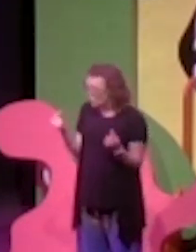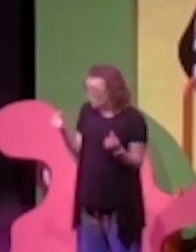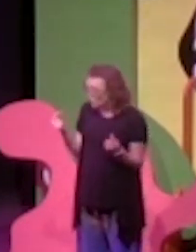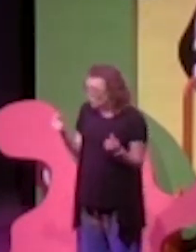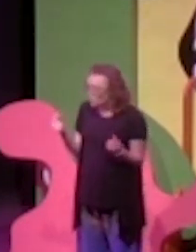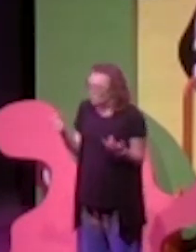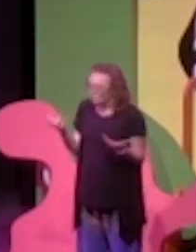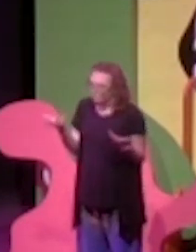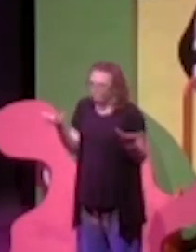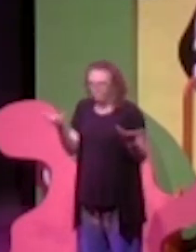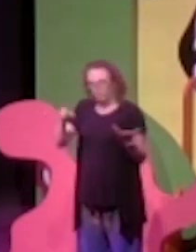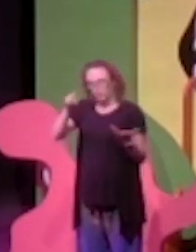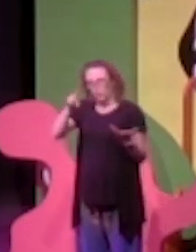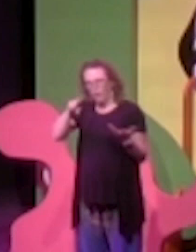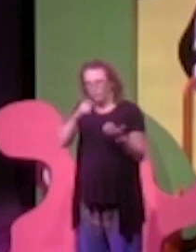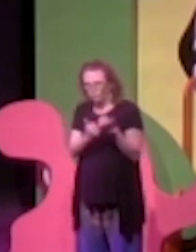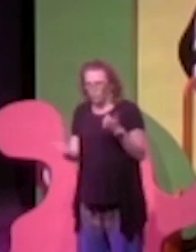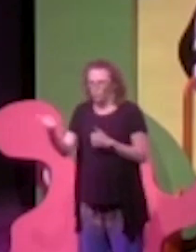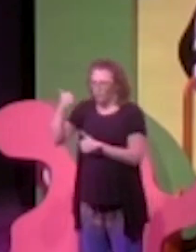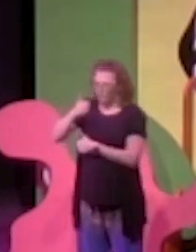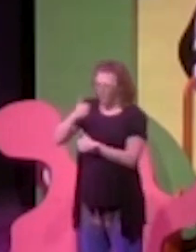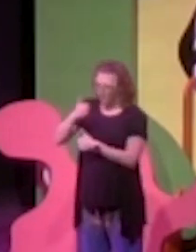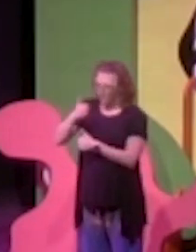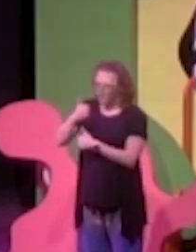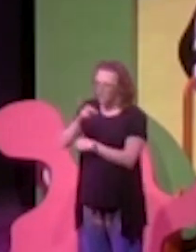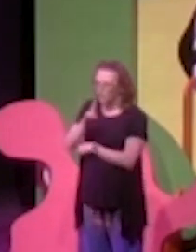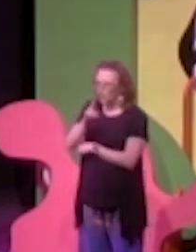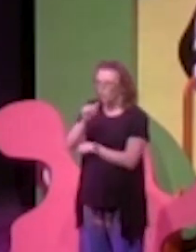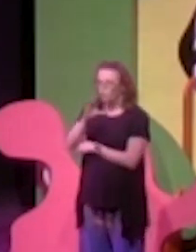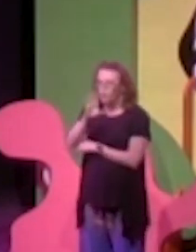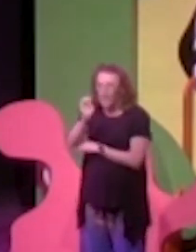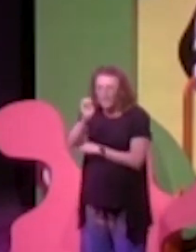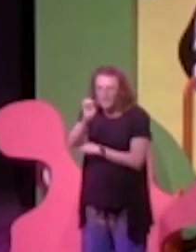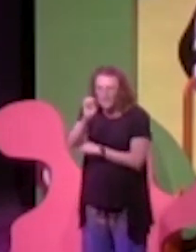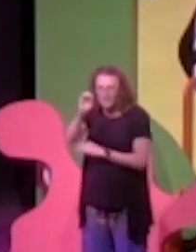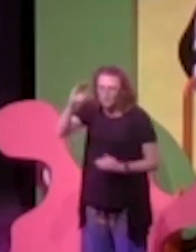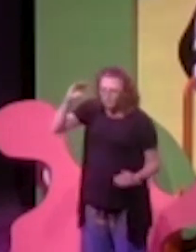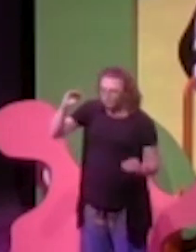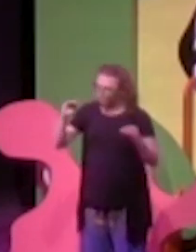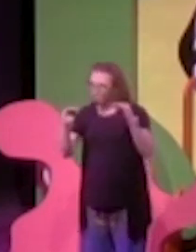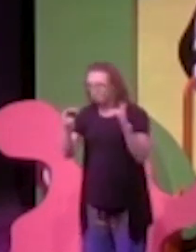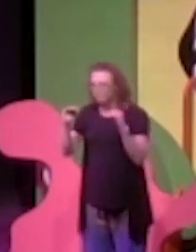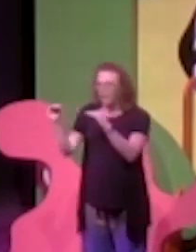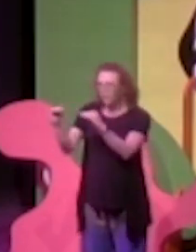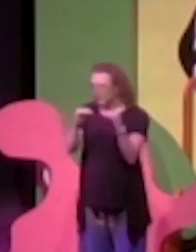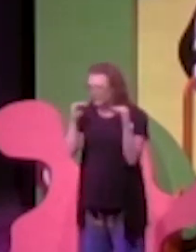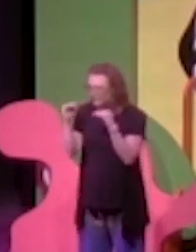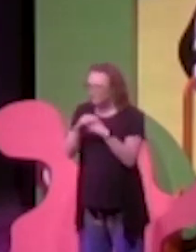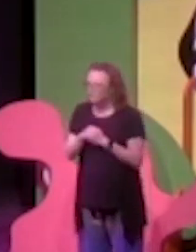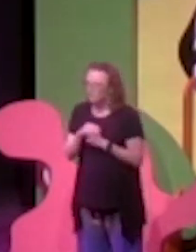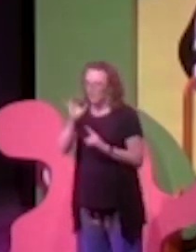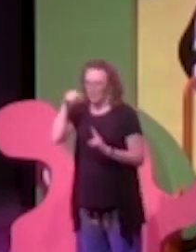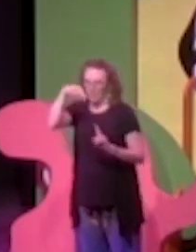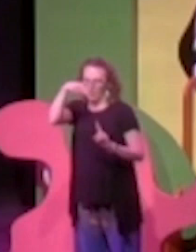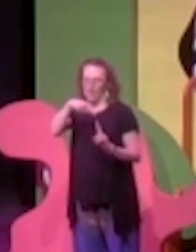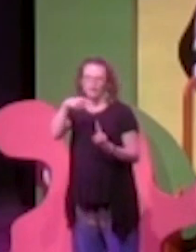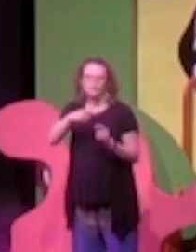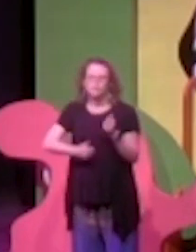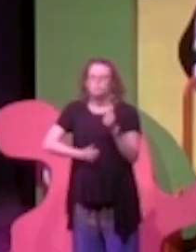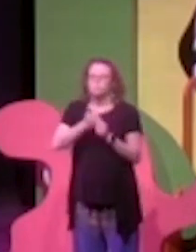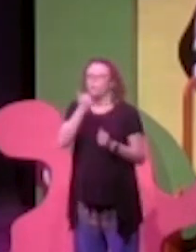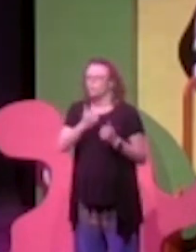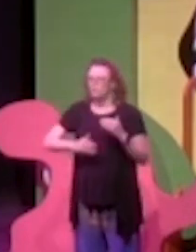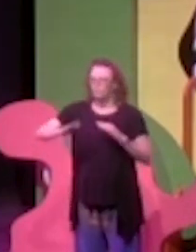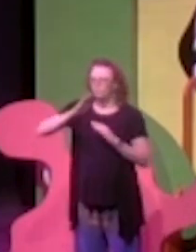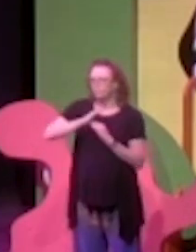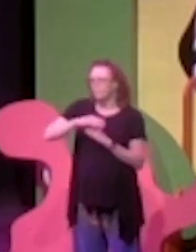practice of prioritizing race equity, because that is the most pervasive, and then every other inequity,